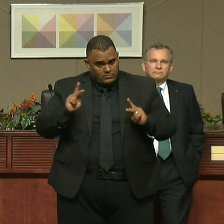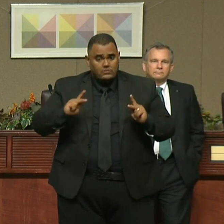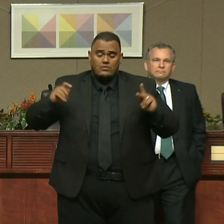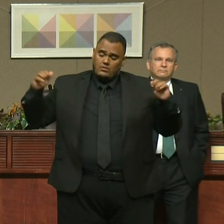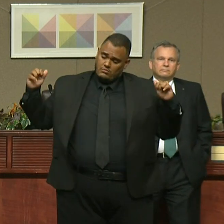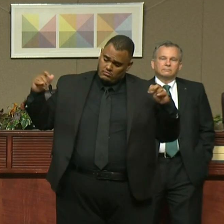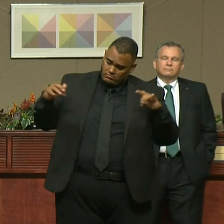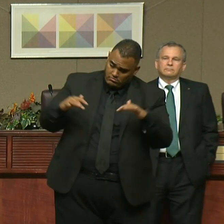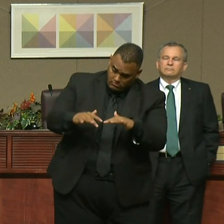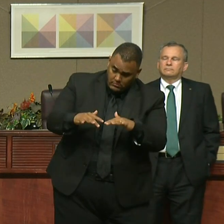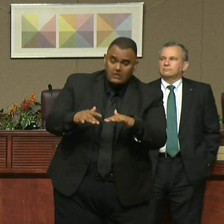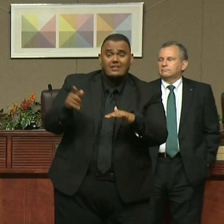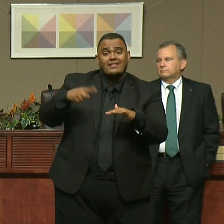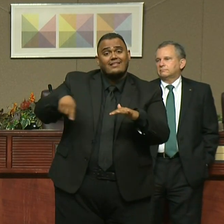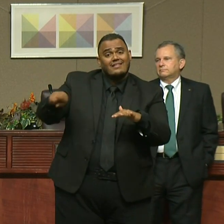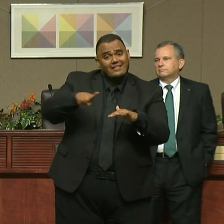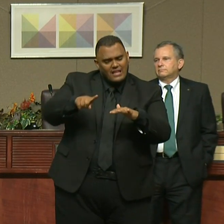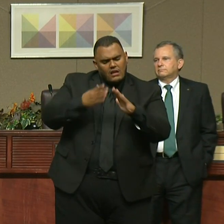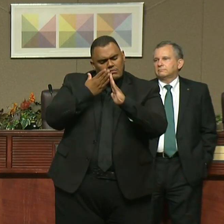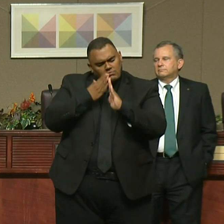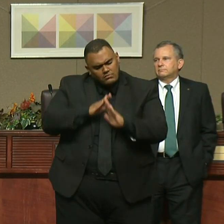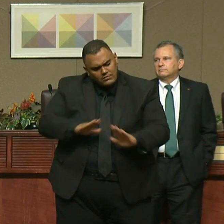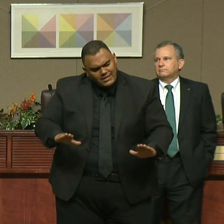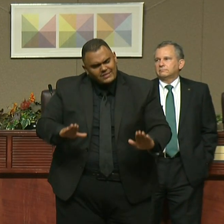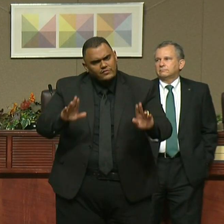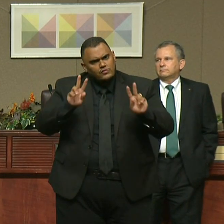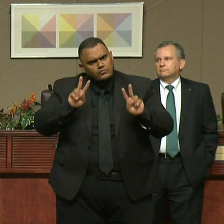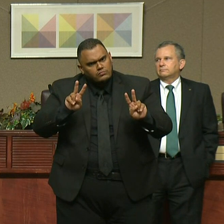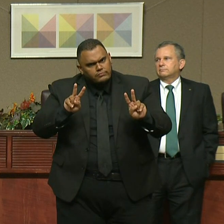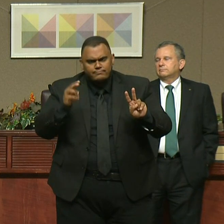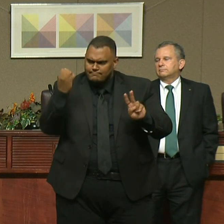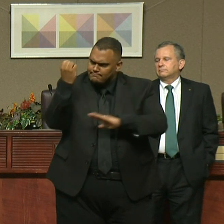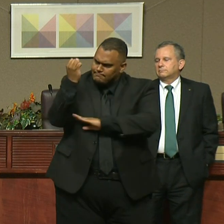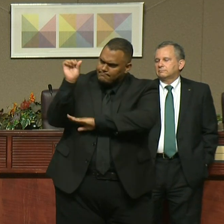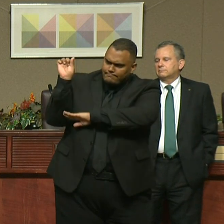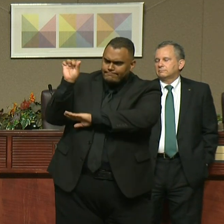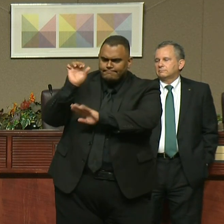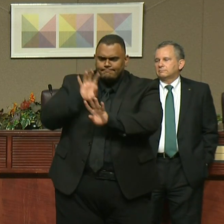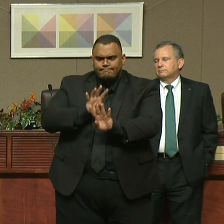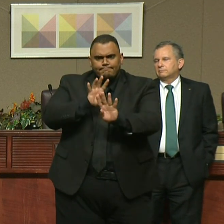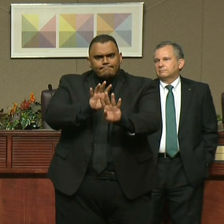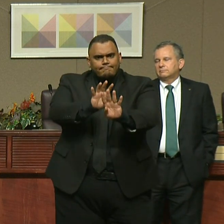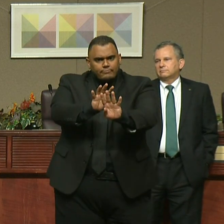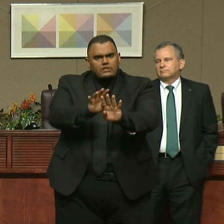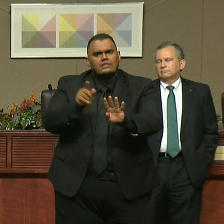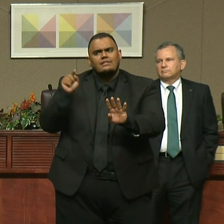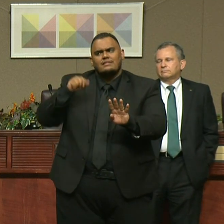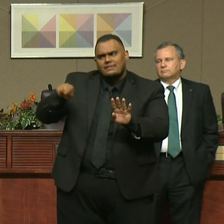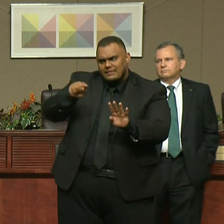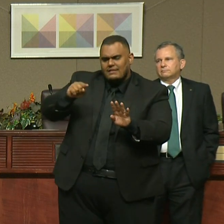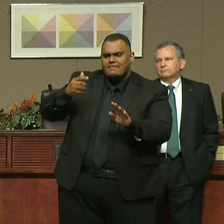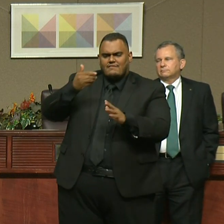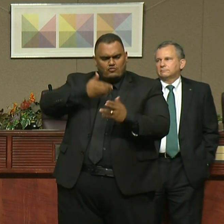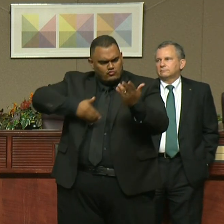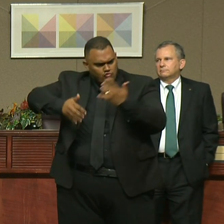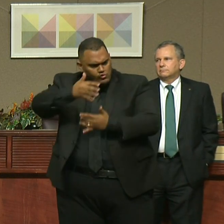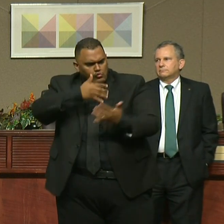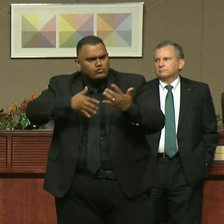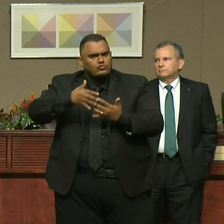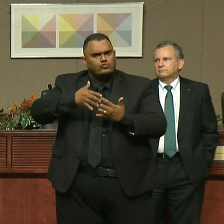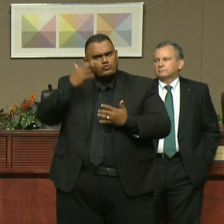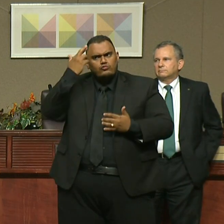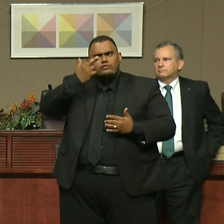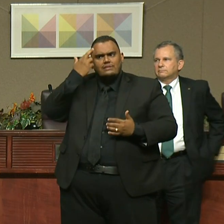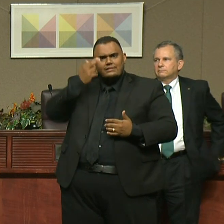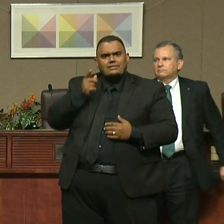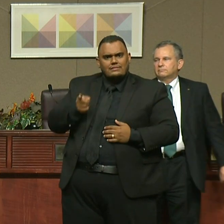peacefully, and they're gathering for a social purpose, and I would hope that they do wear masks. I've had an opportunity to